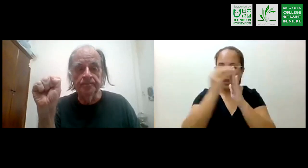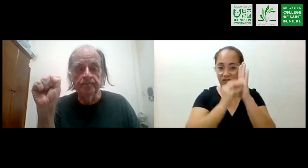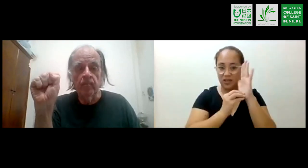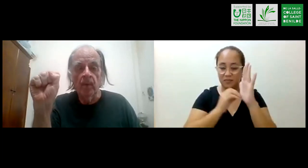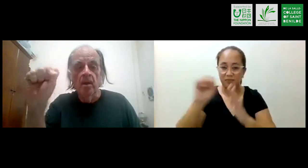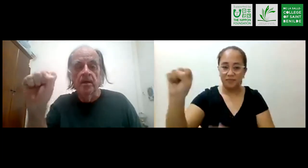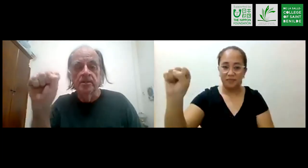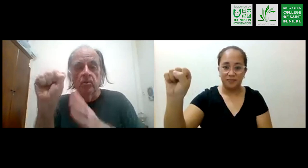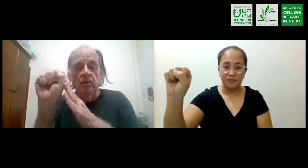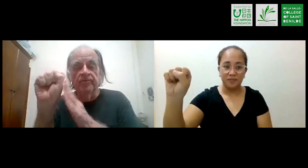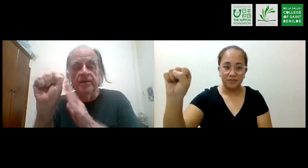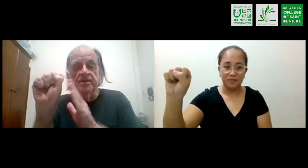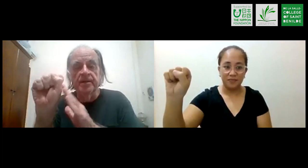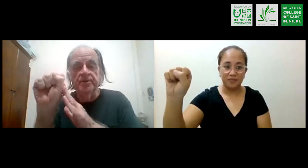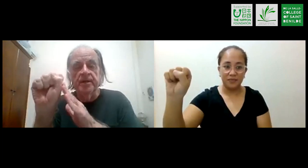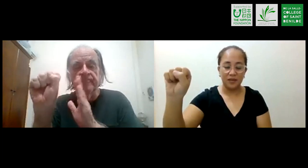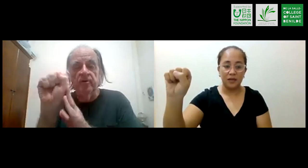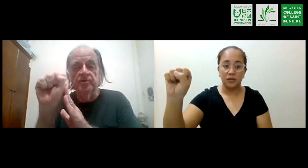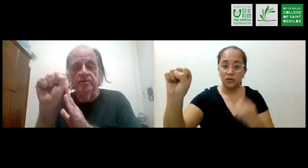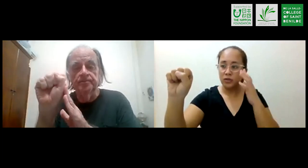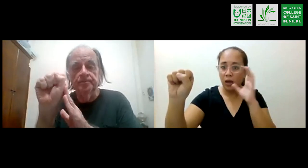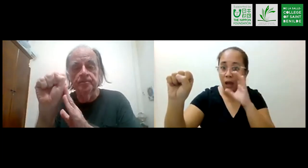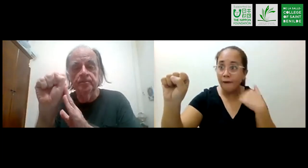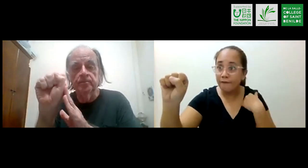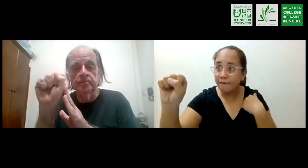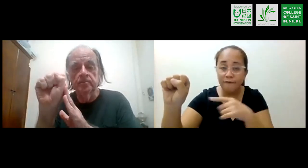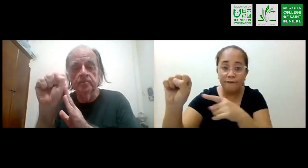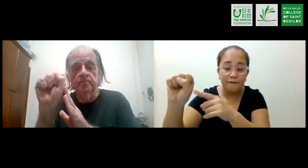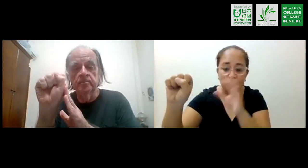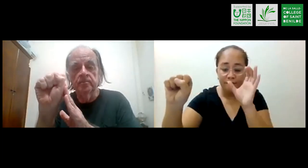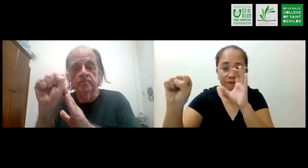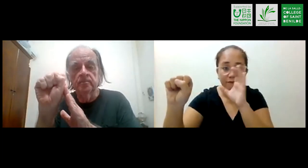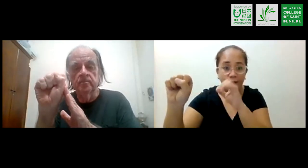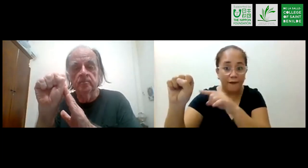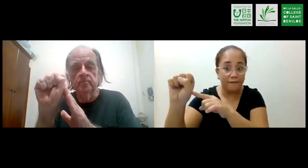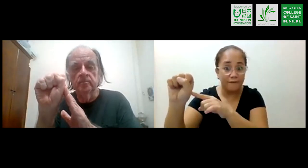right? So we'll look for this hand shape first.